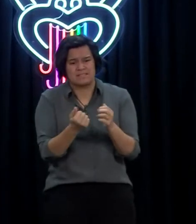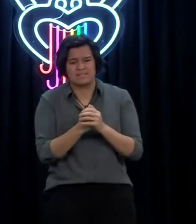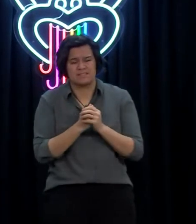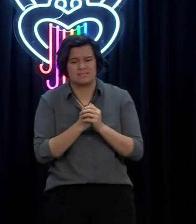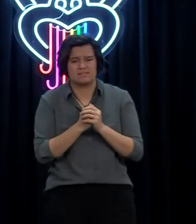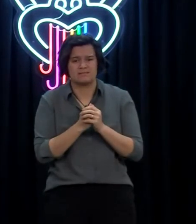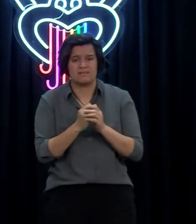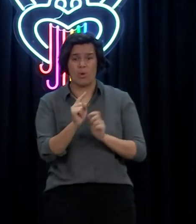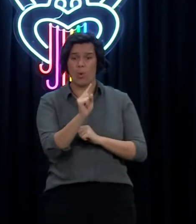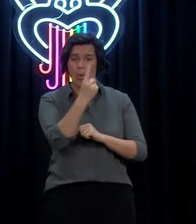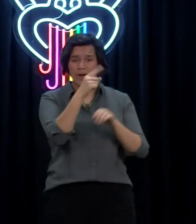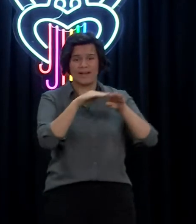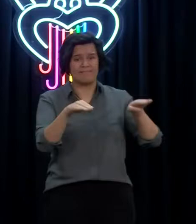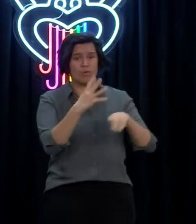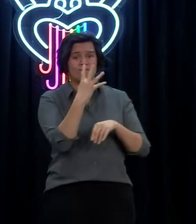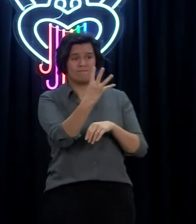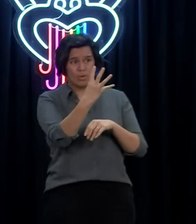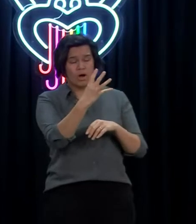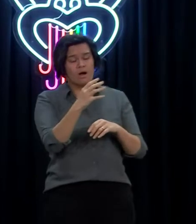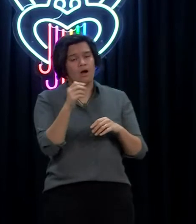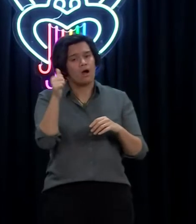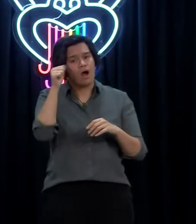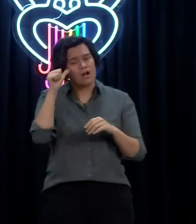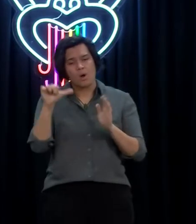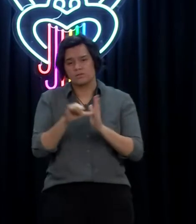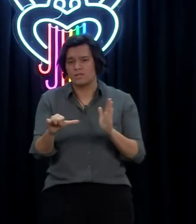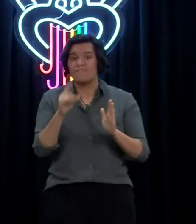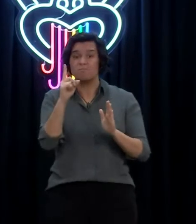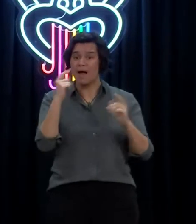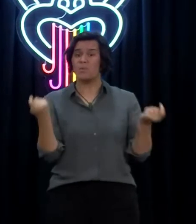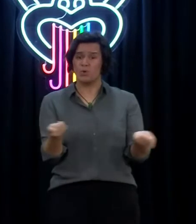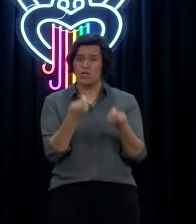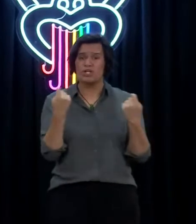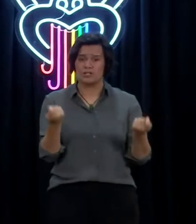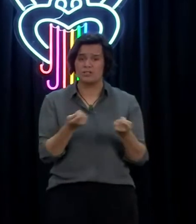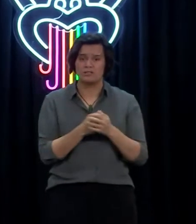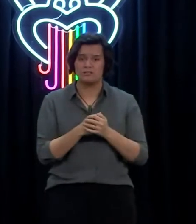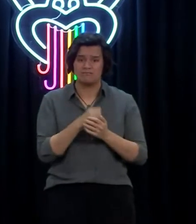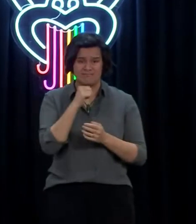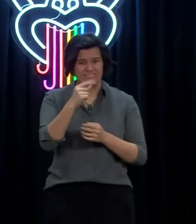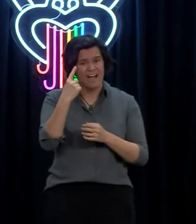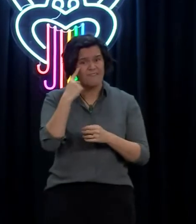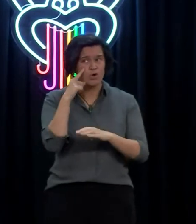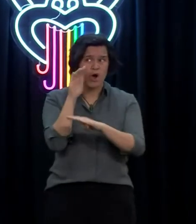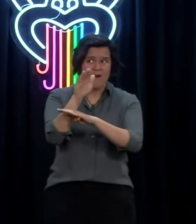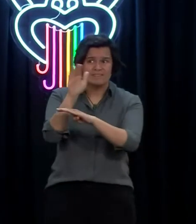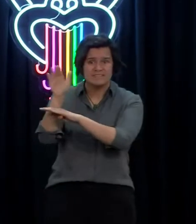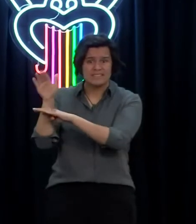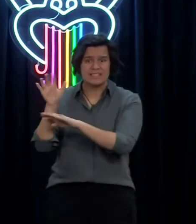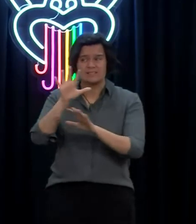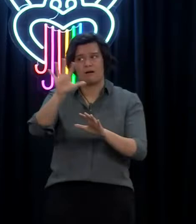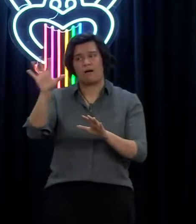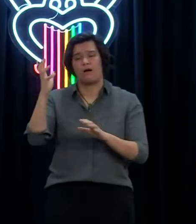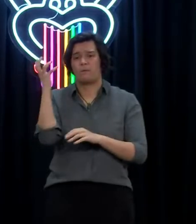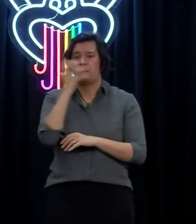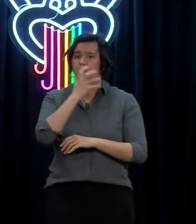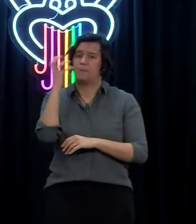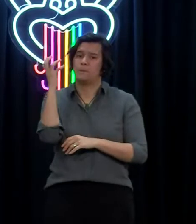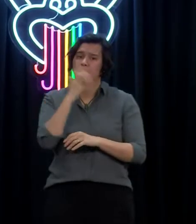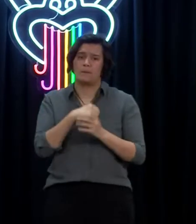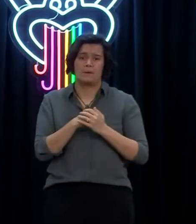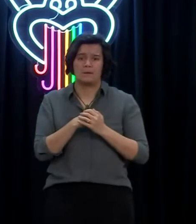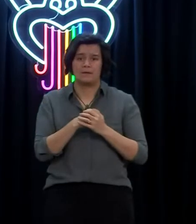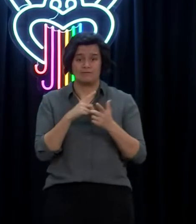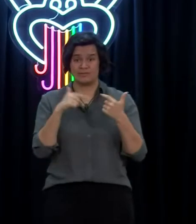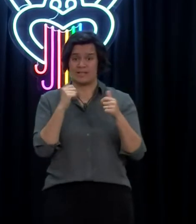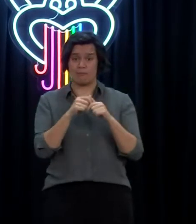Auckland under Alert Level 4 has worked. Just take a look at examples close to home across the ditch where case numbers